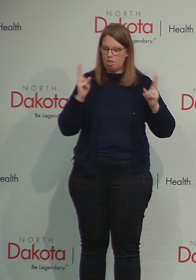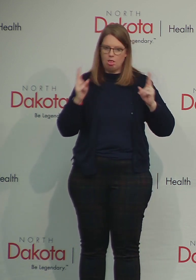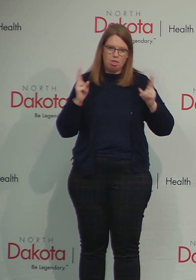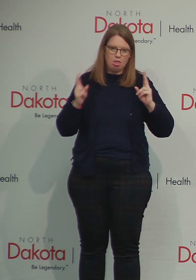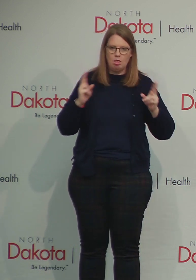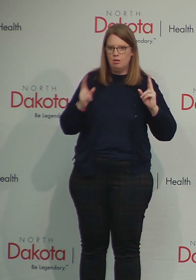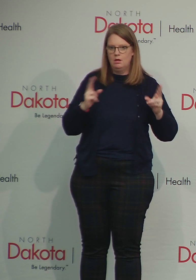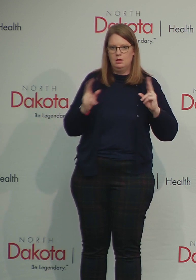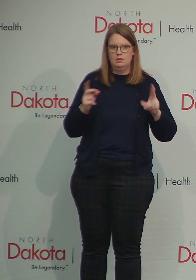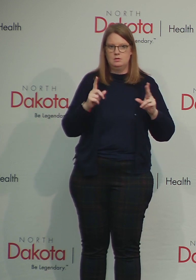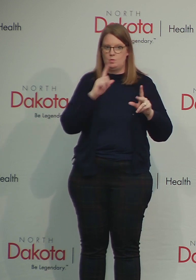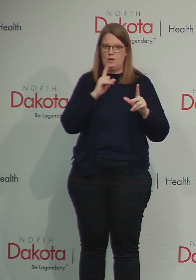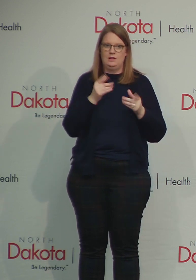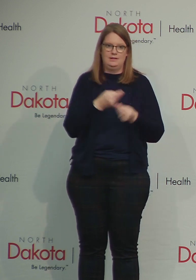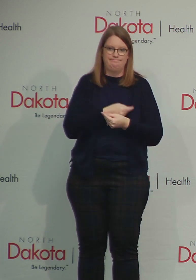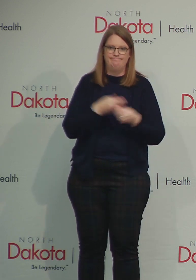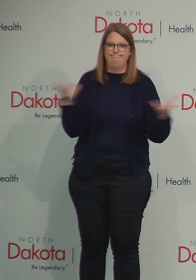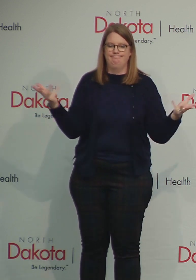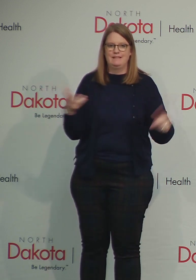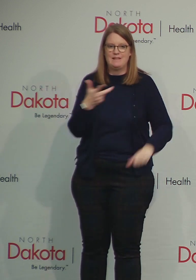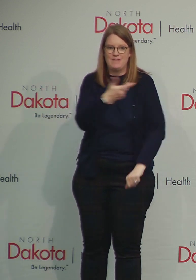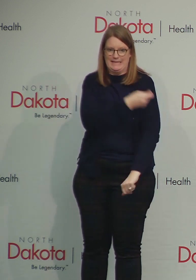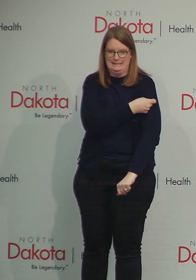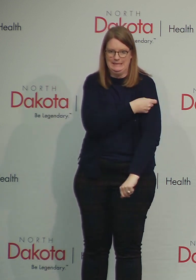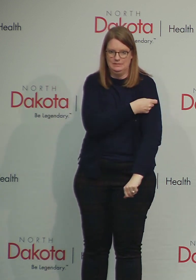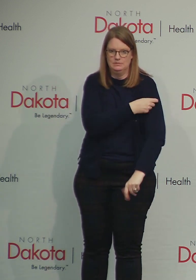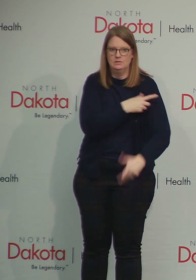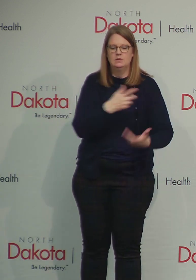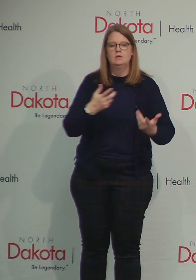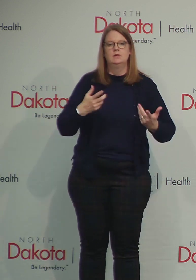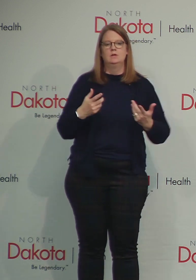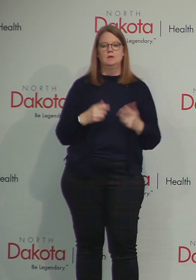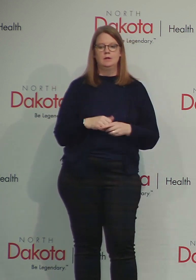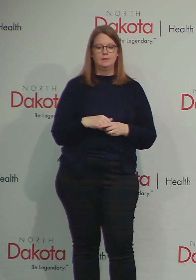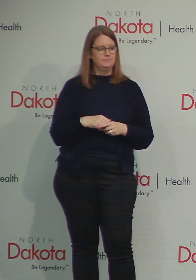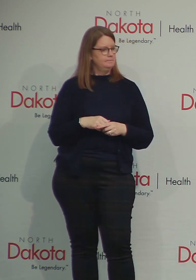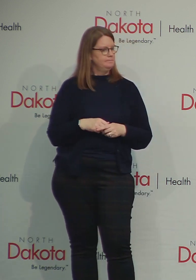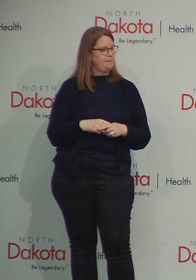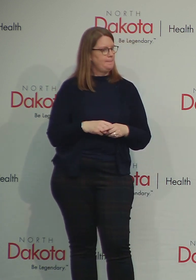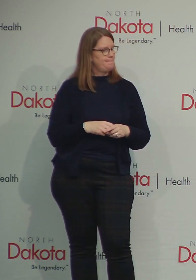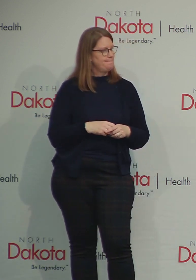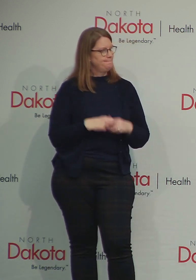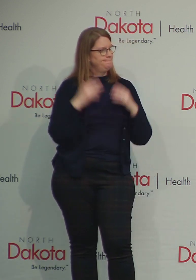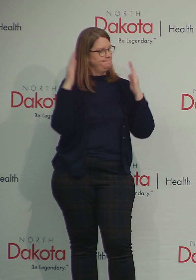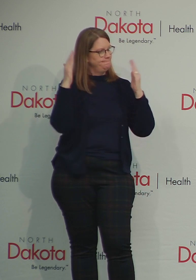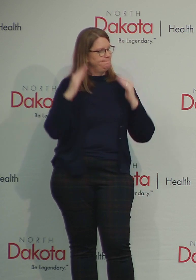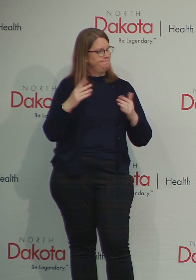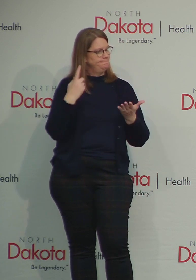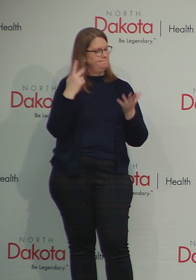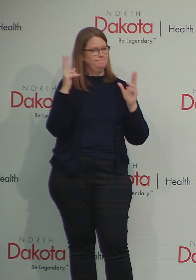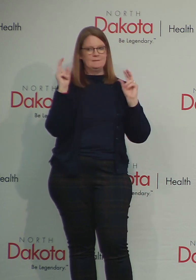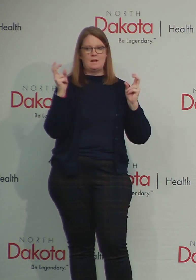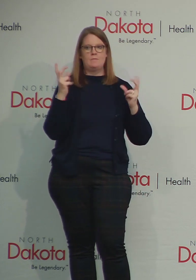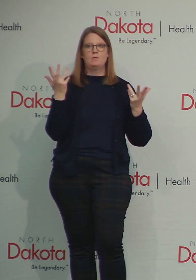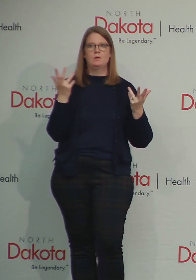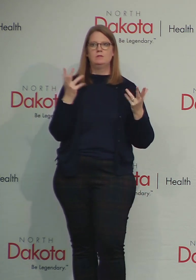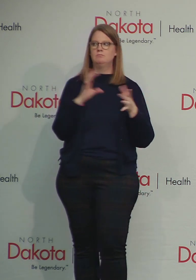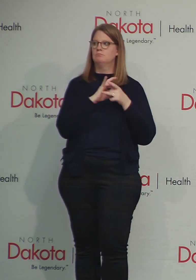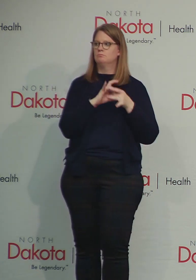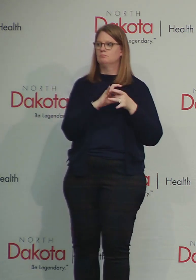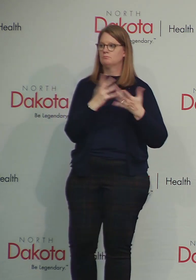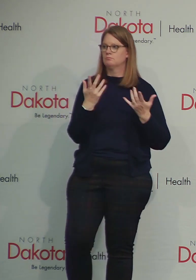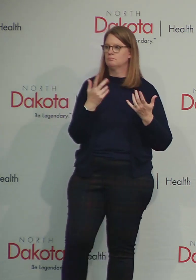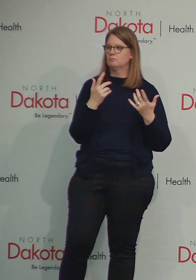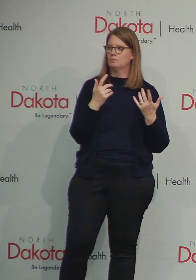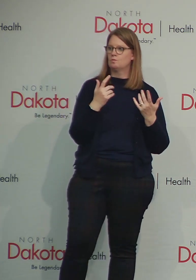to effectively distribute the vaccine in the highest priority way. The next topic has to do with